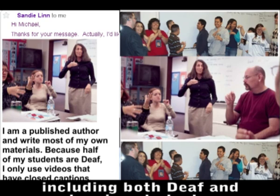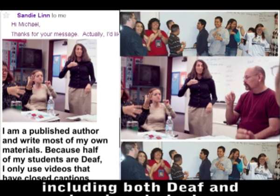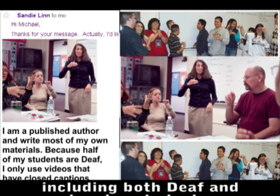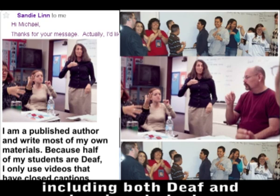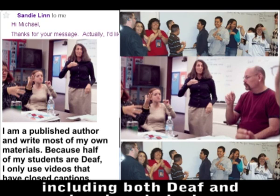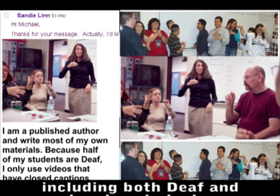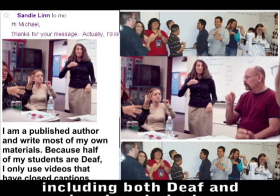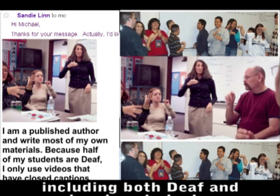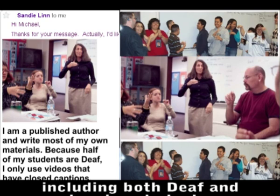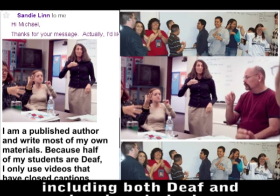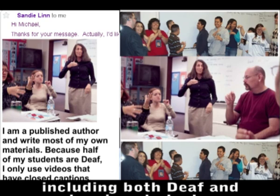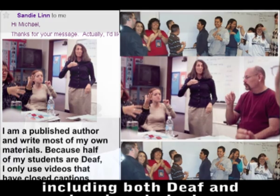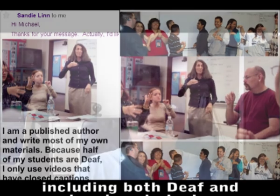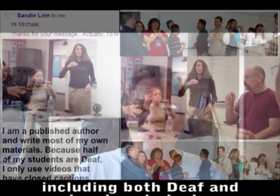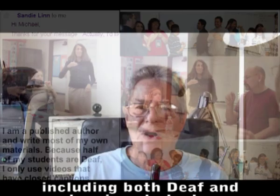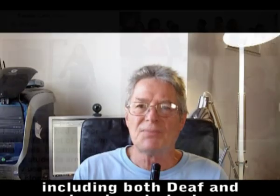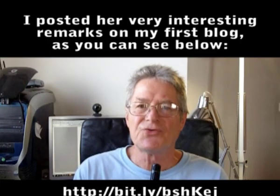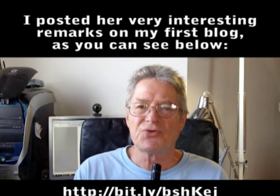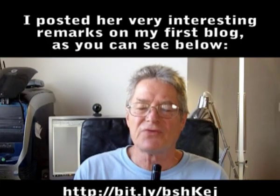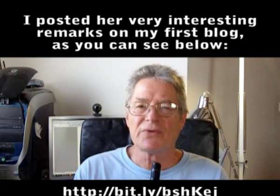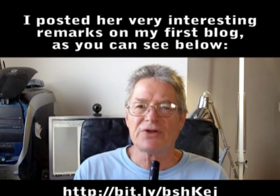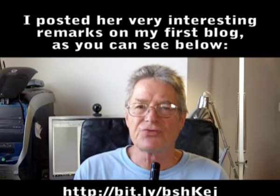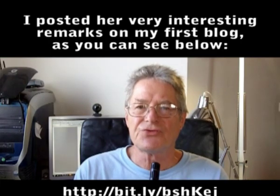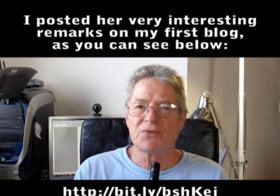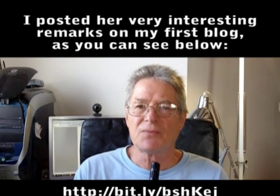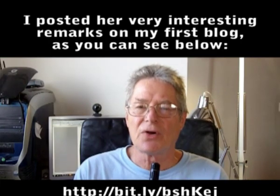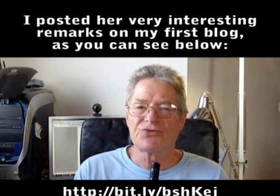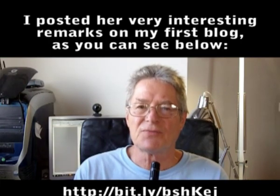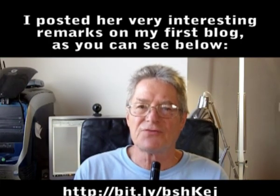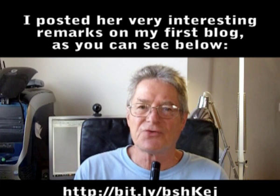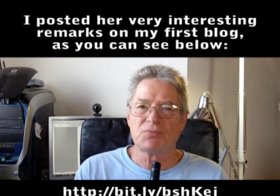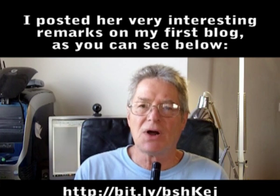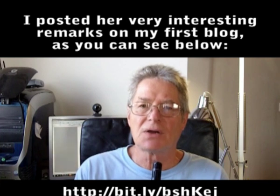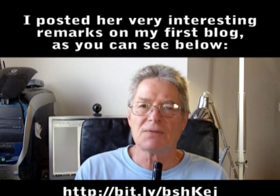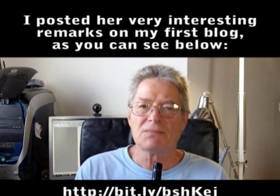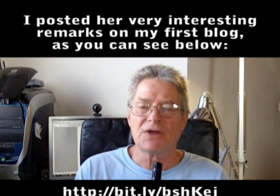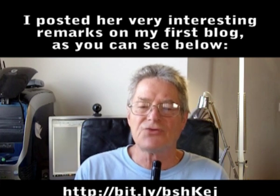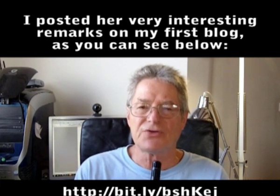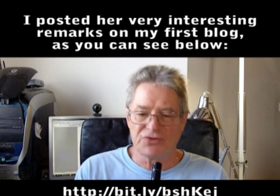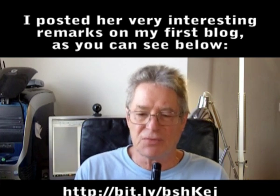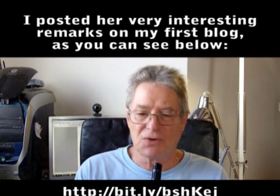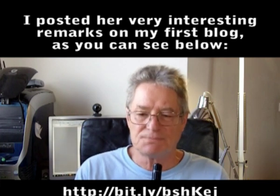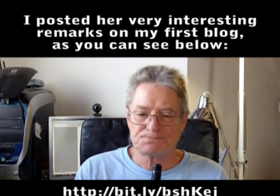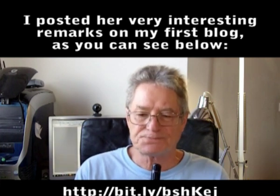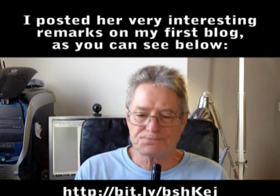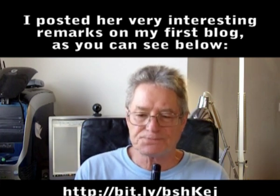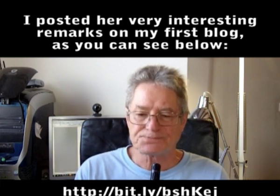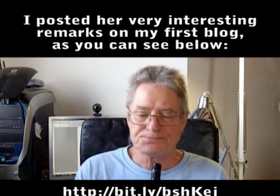and hearing students. I posted her very interesting remarks on my first blog, as you can see below.